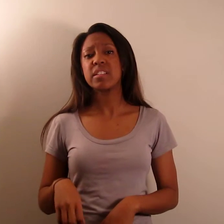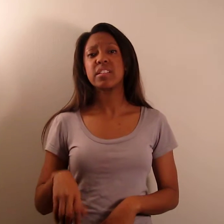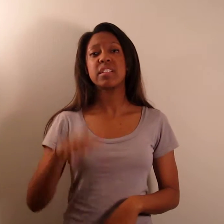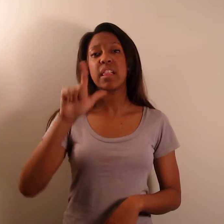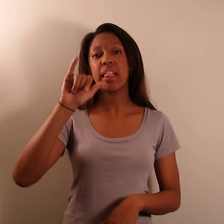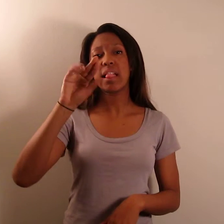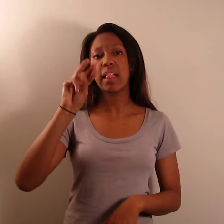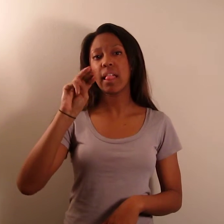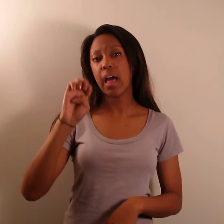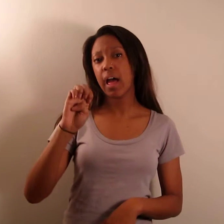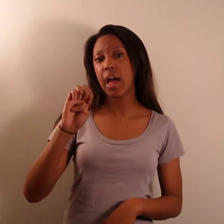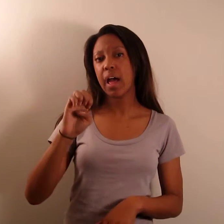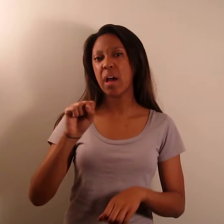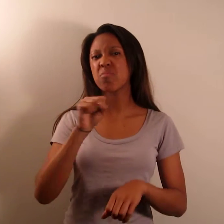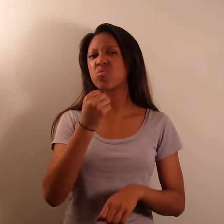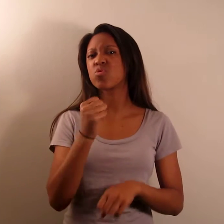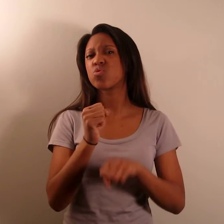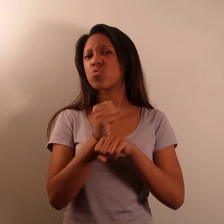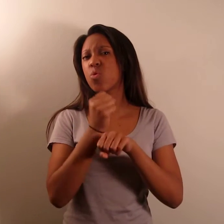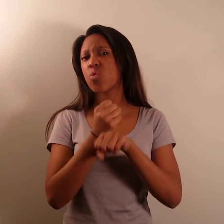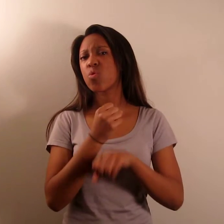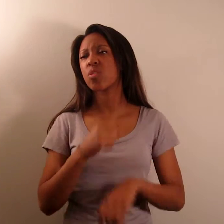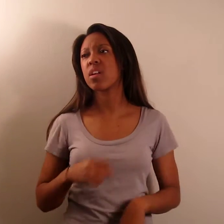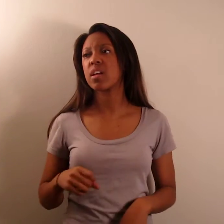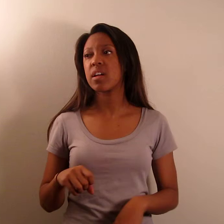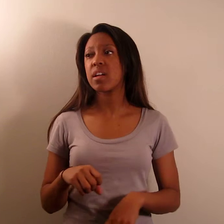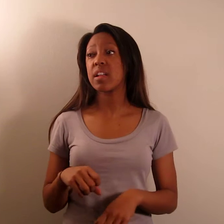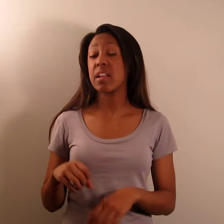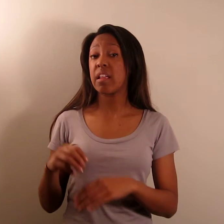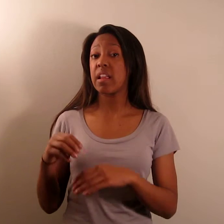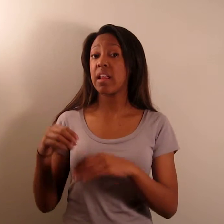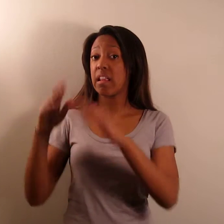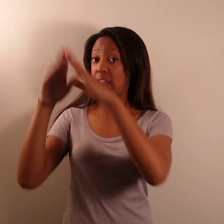They can see all around them, but there's all kinds of wealth.